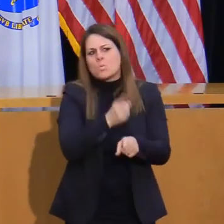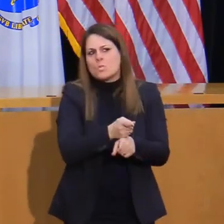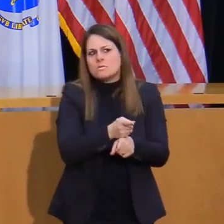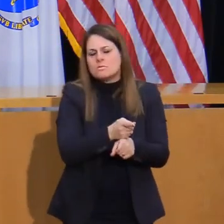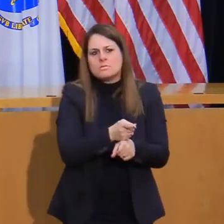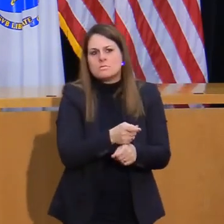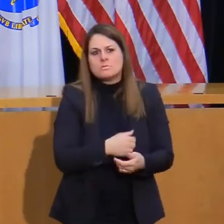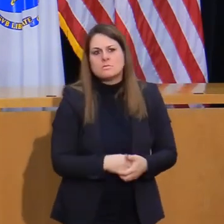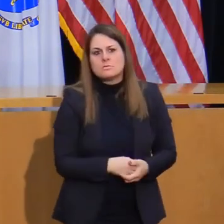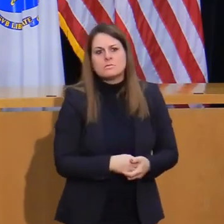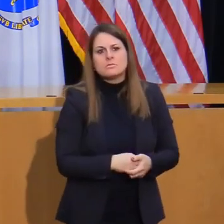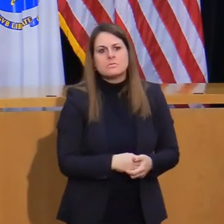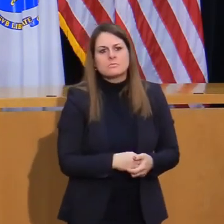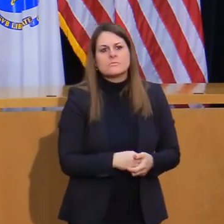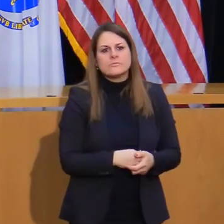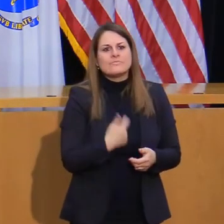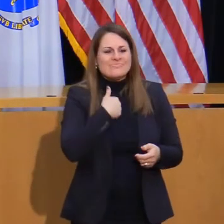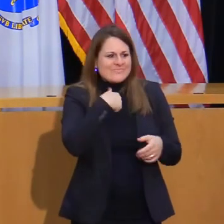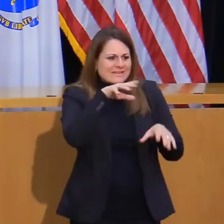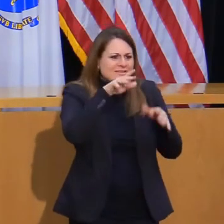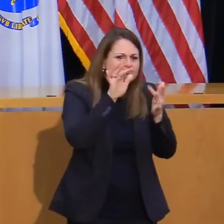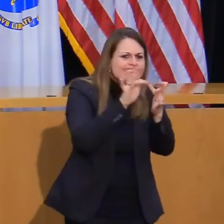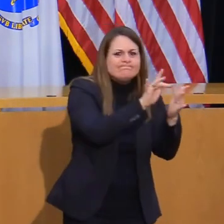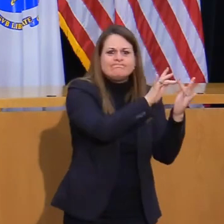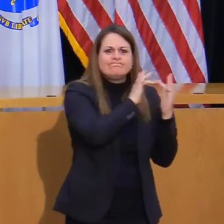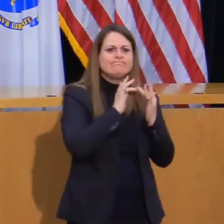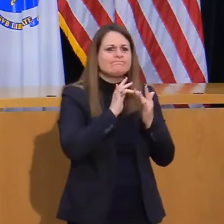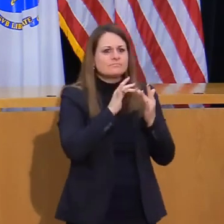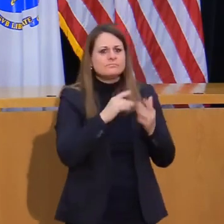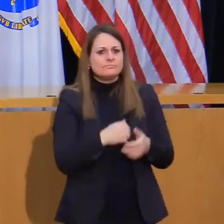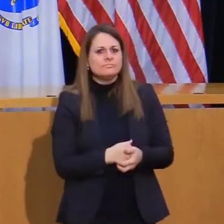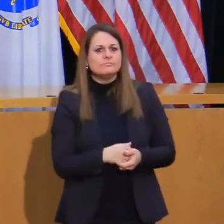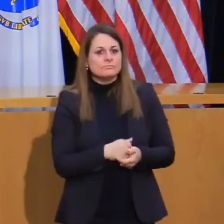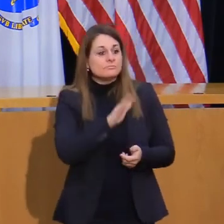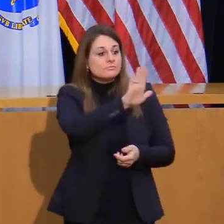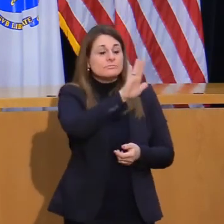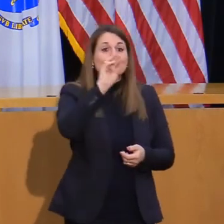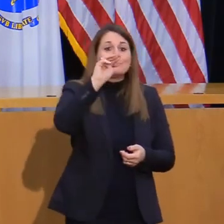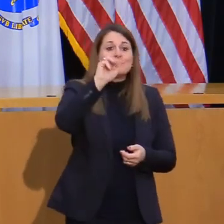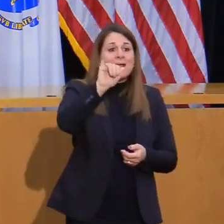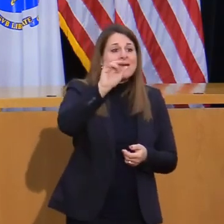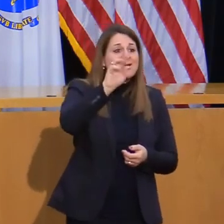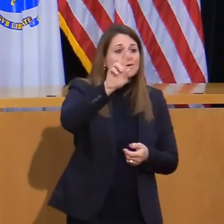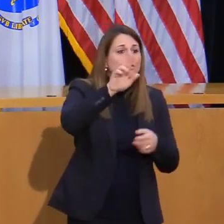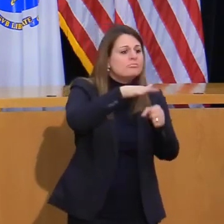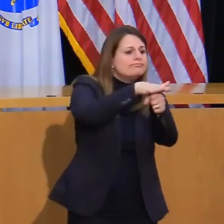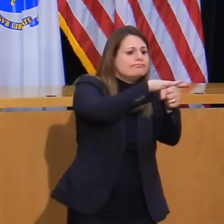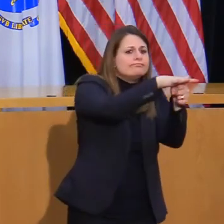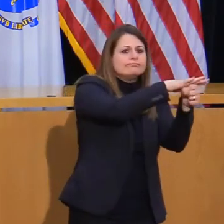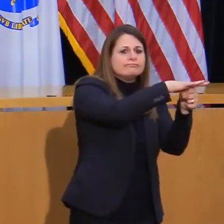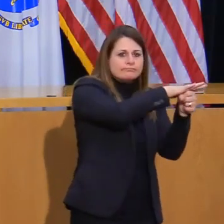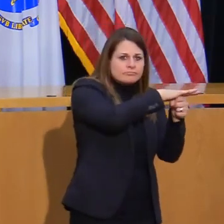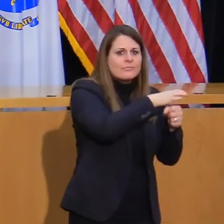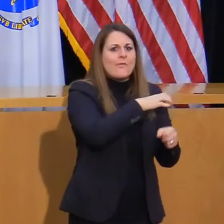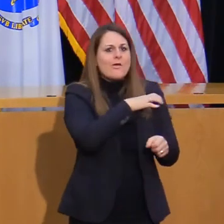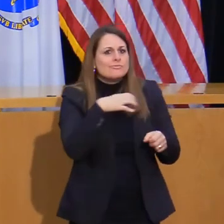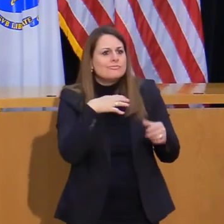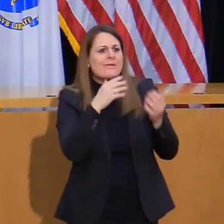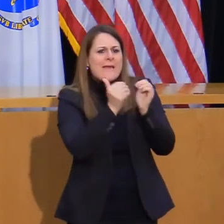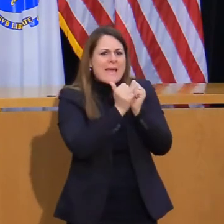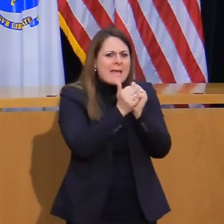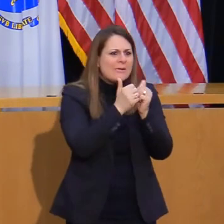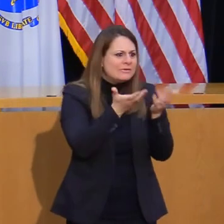began a series of conversations with the leaders in those communities to try and figure out sort of how to frame what we might